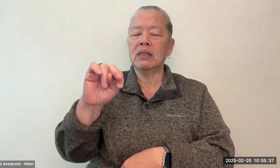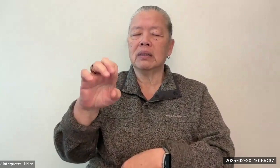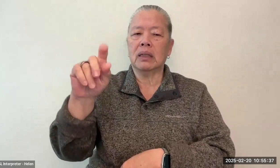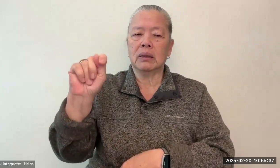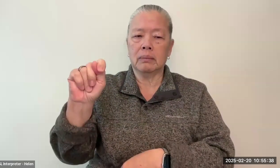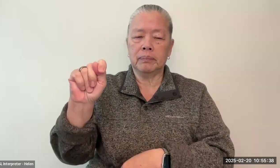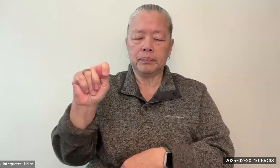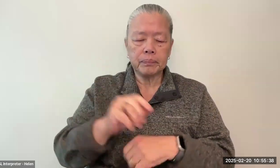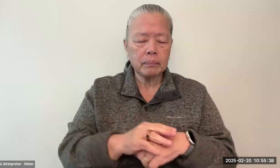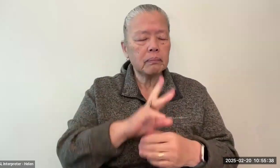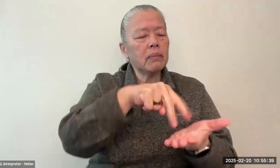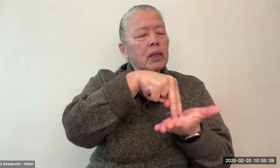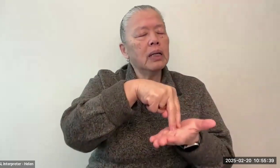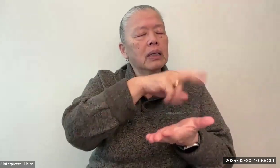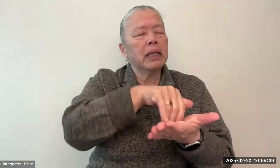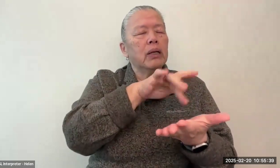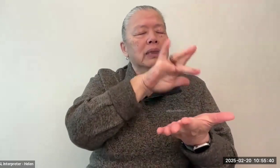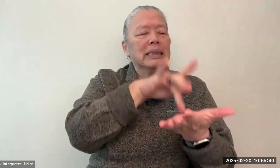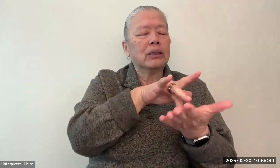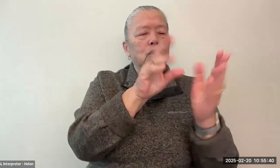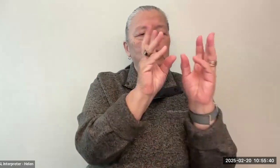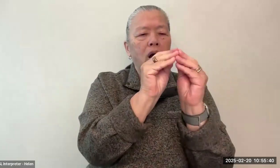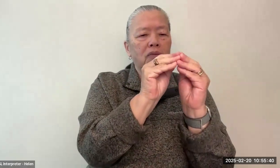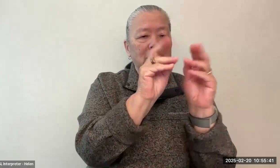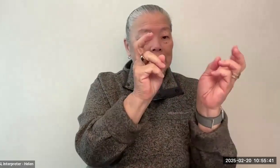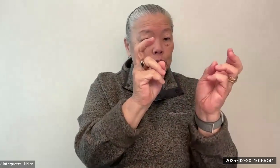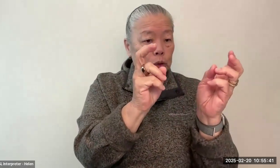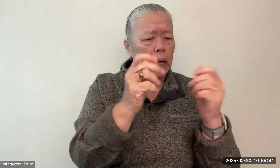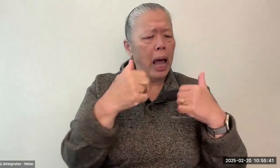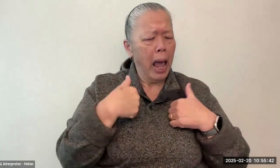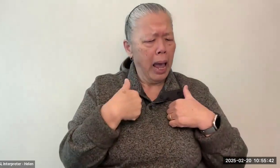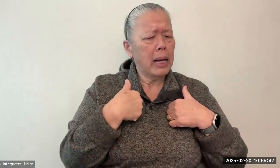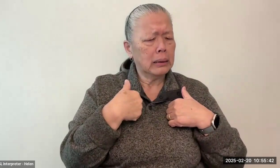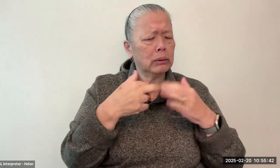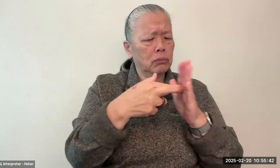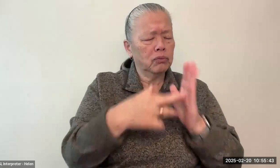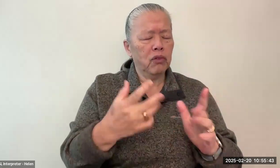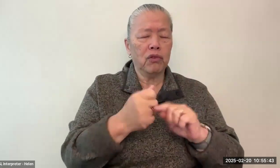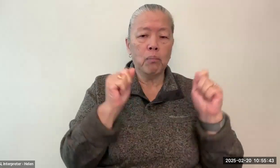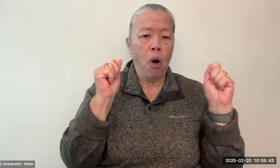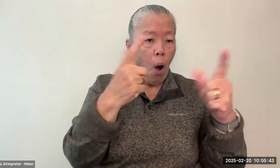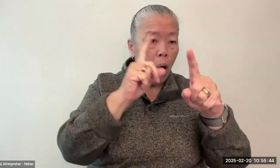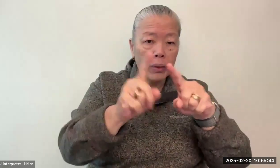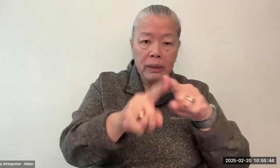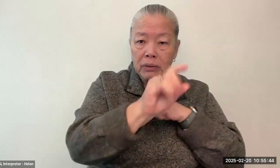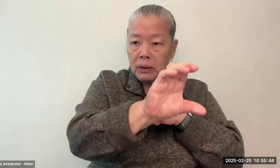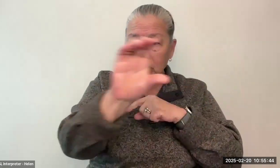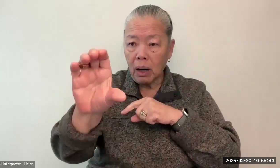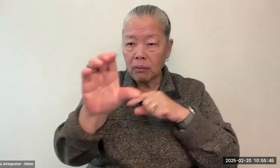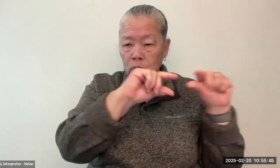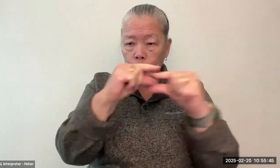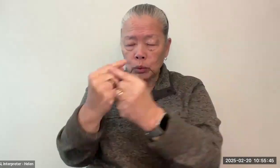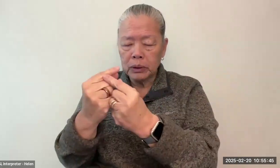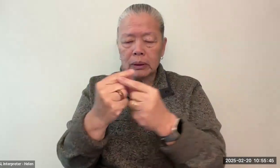Central Conference Matters, with representatives from every Central Conference, then refined the